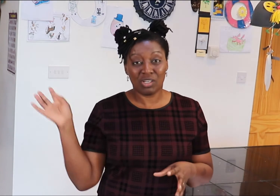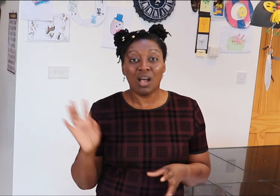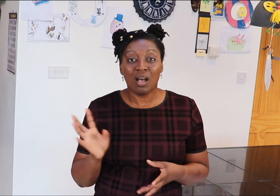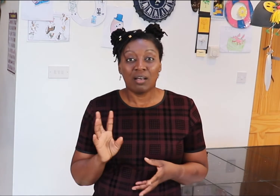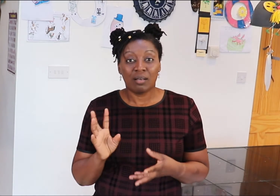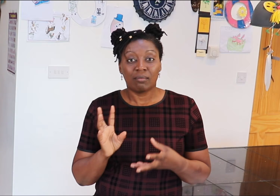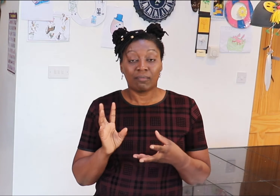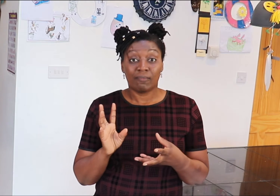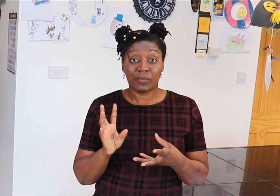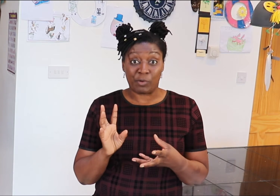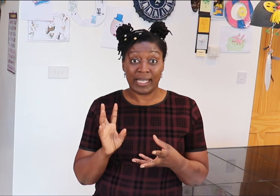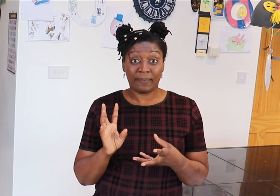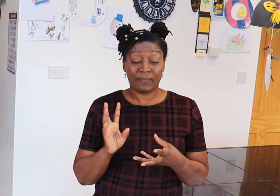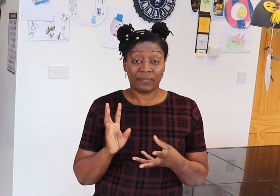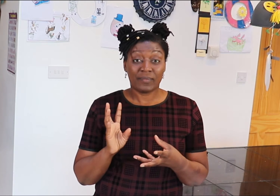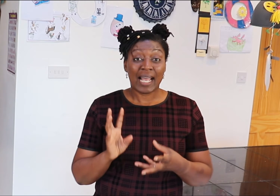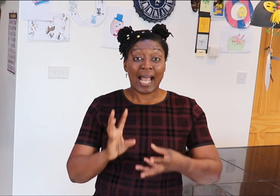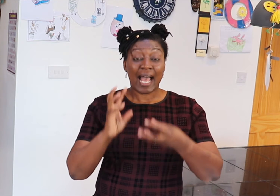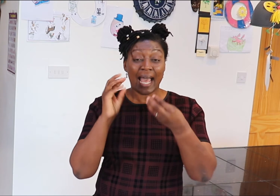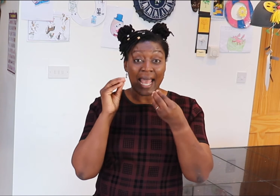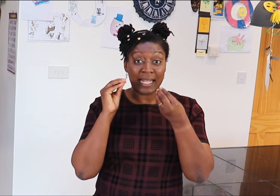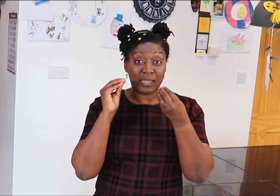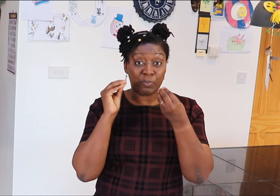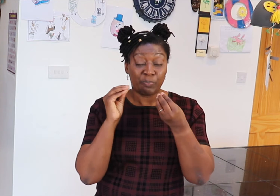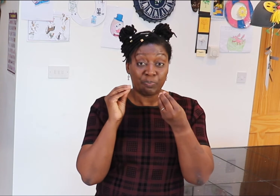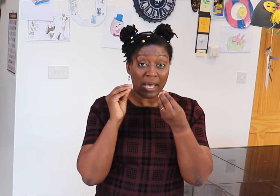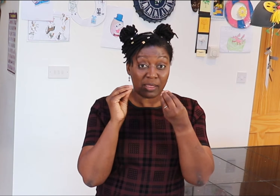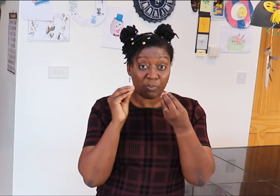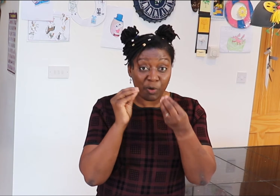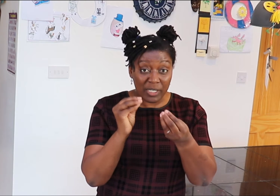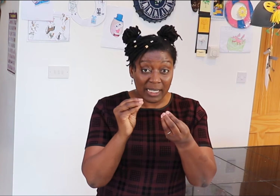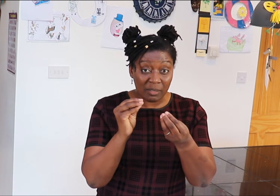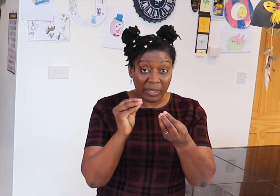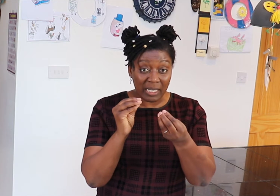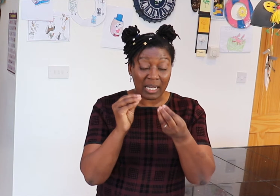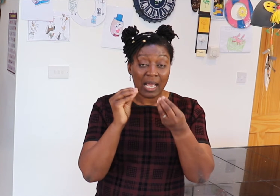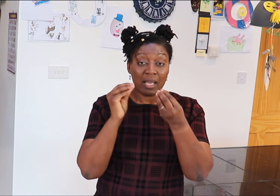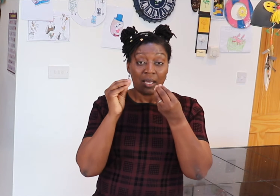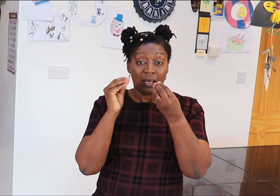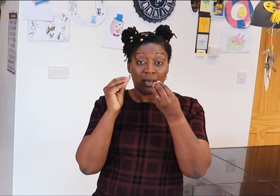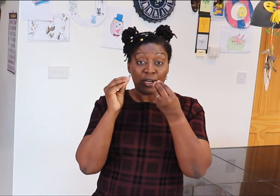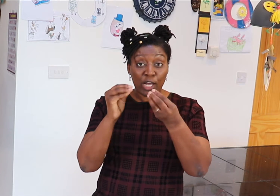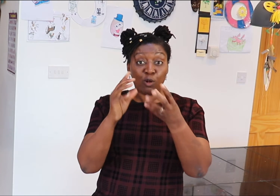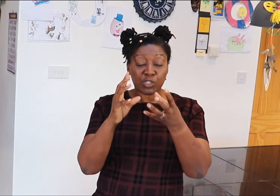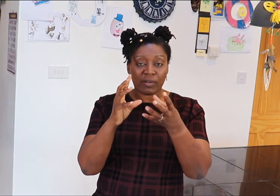FSH, right? And the boy's inner being, and also I